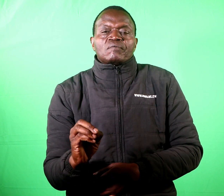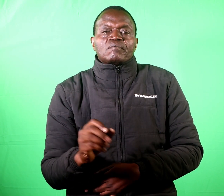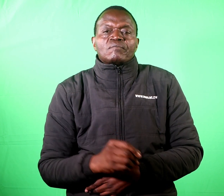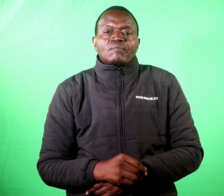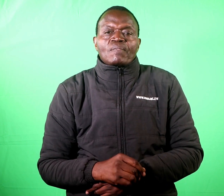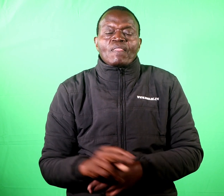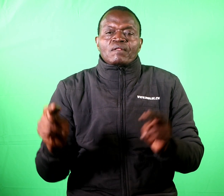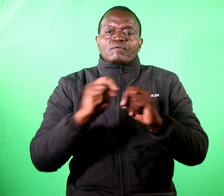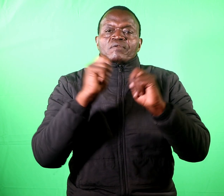National,